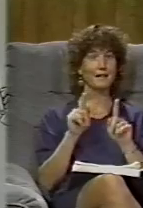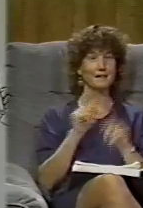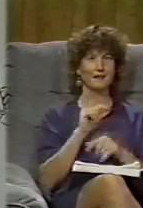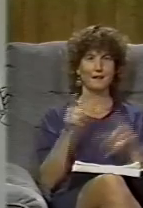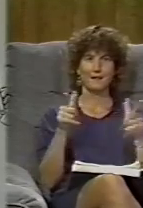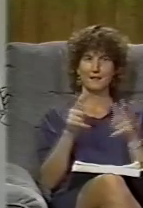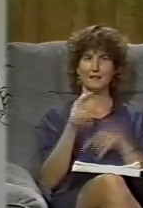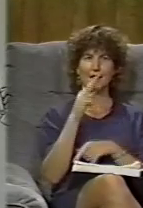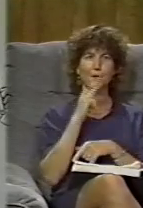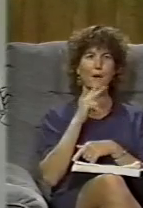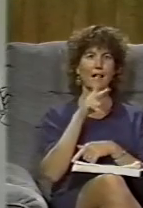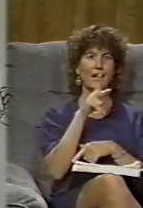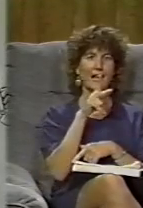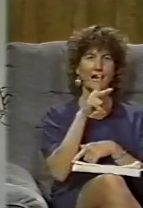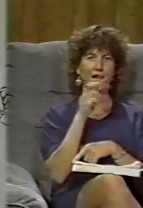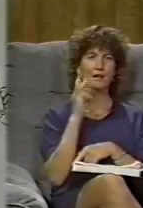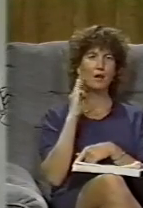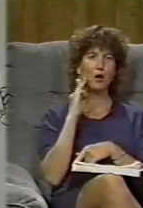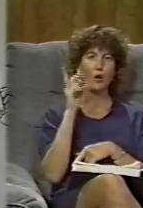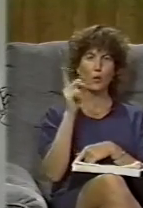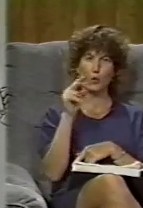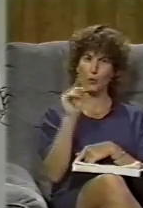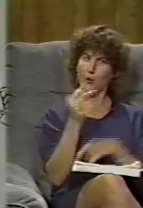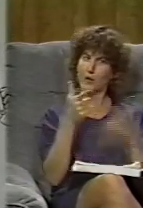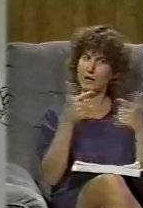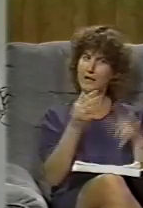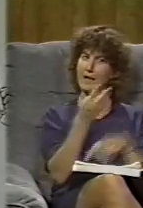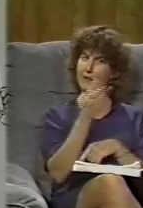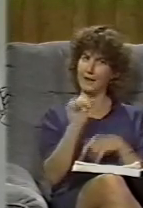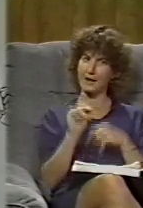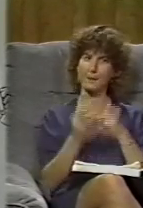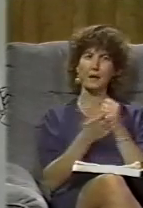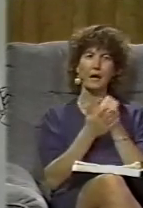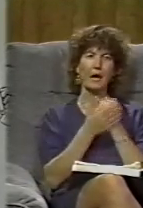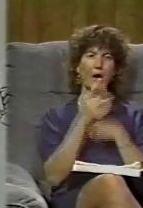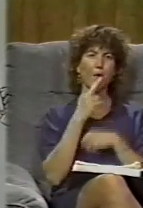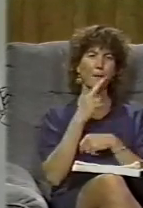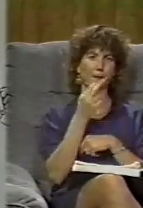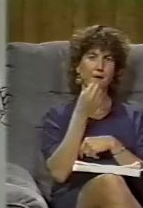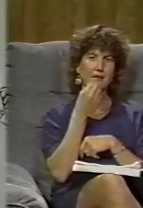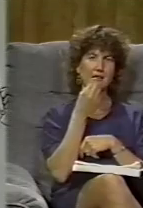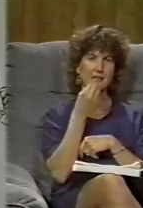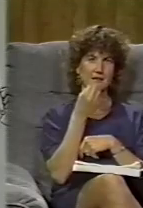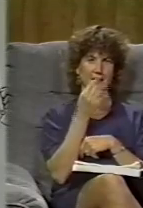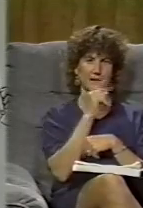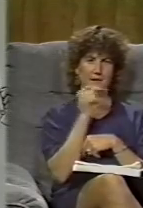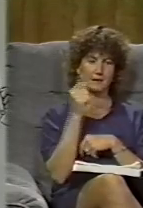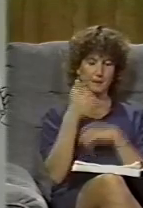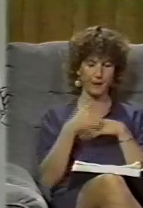But the little red hen wouldn't let them help her eat the